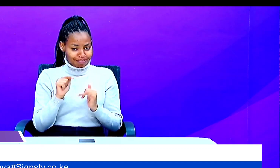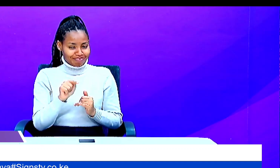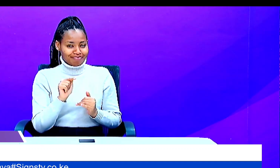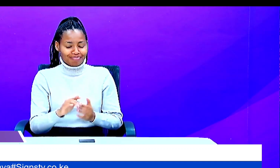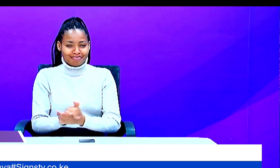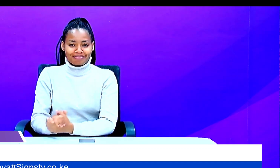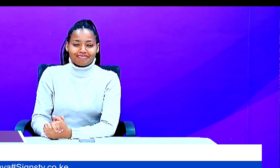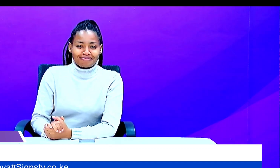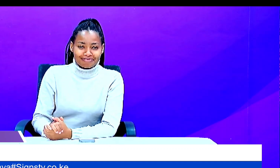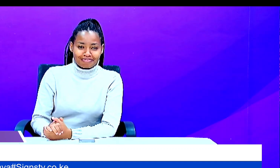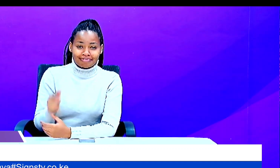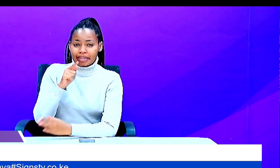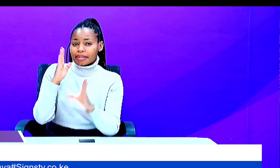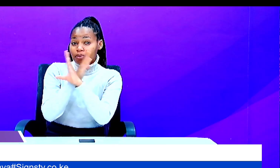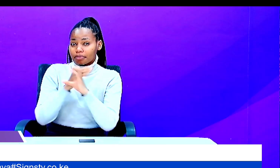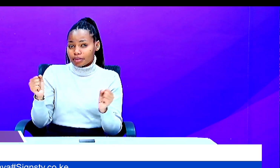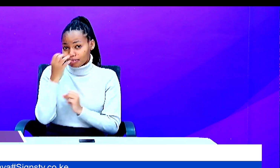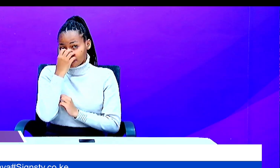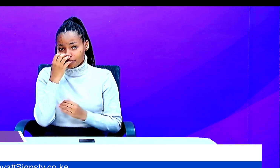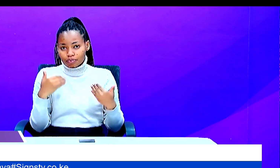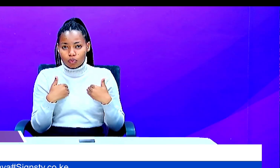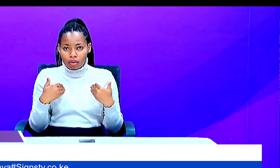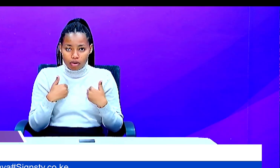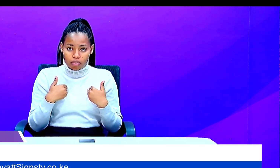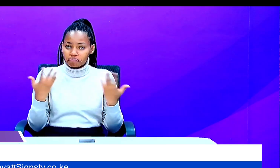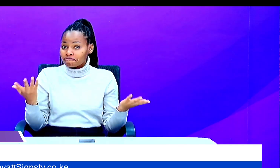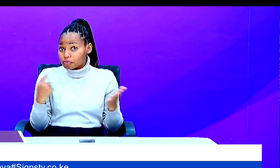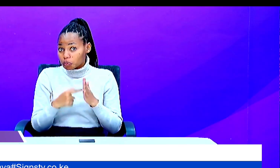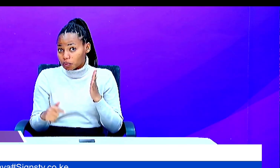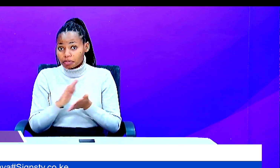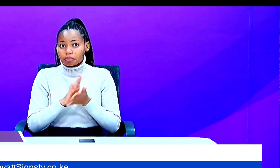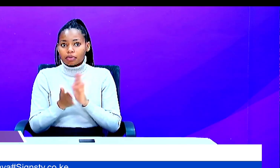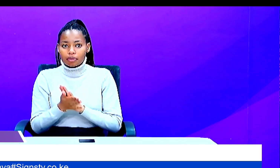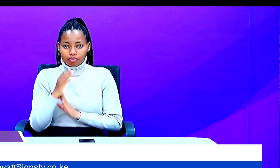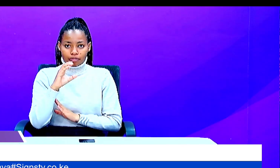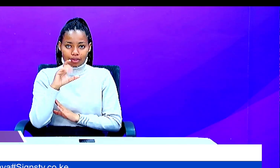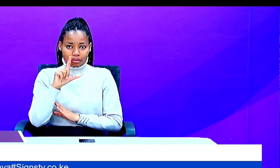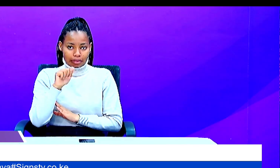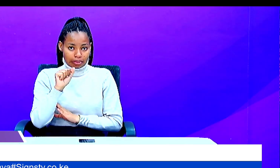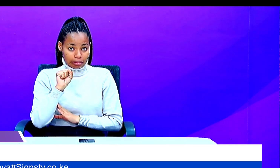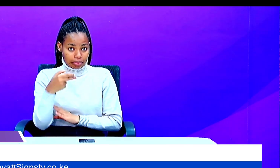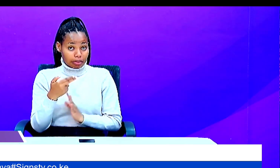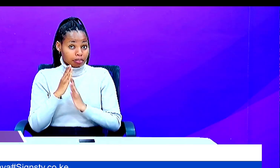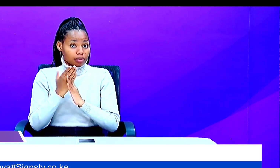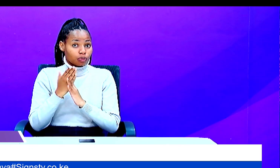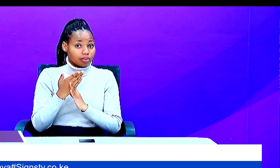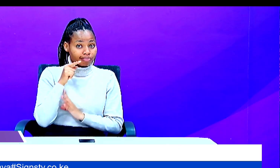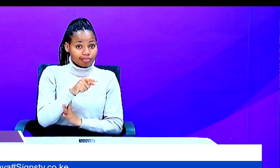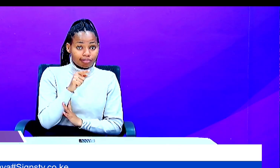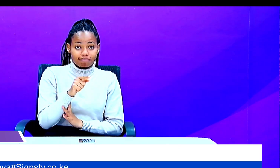voicing Esther Kendi. Let's head on straight to the news update. President William Samoei Ruto has ignited what could become